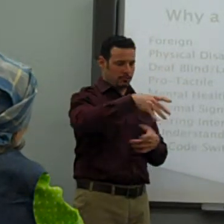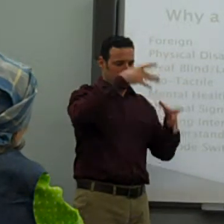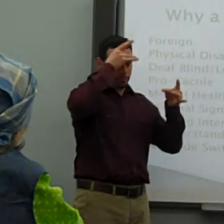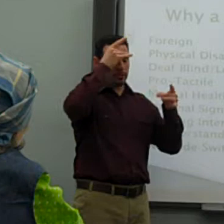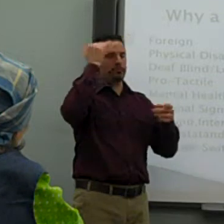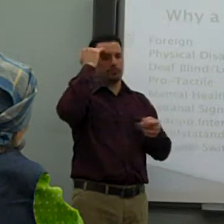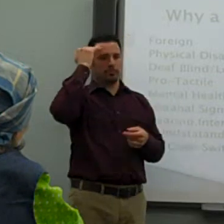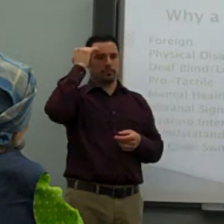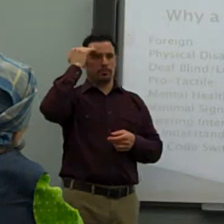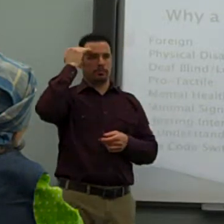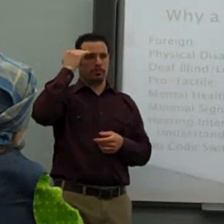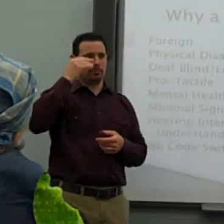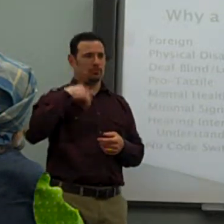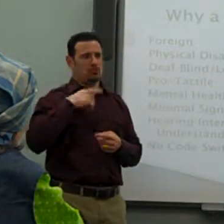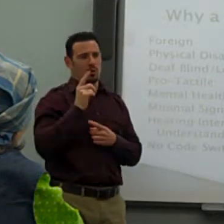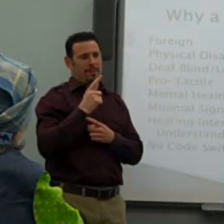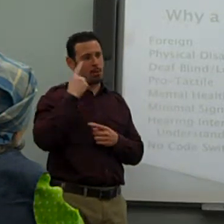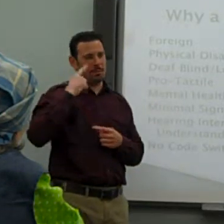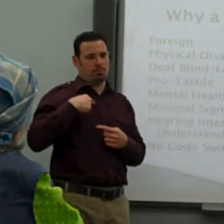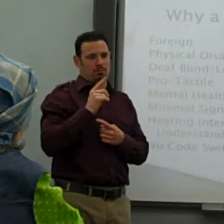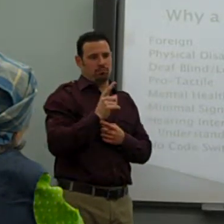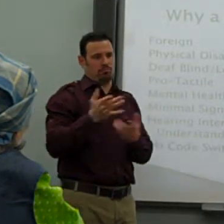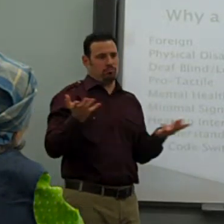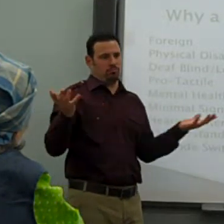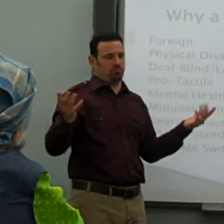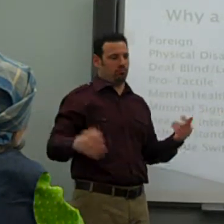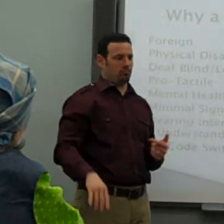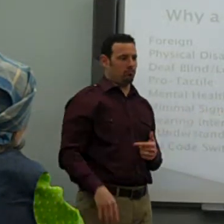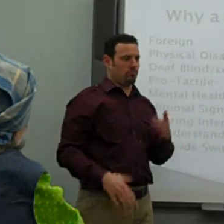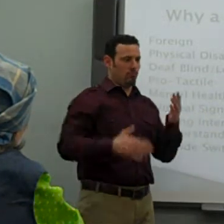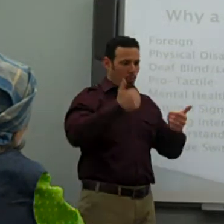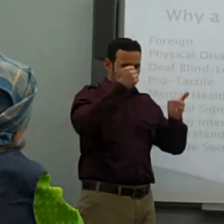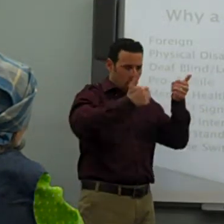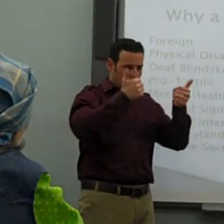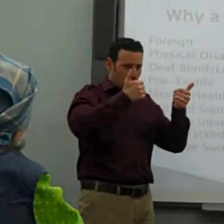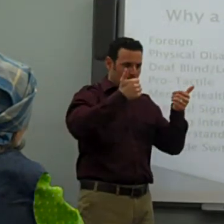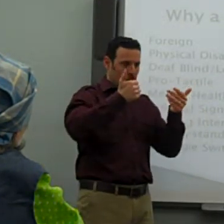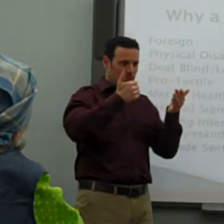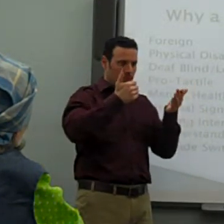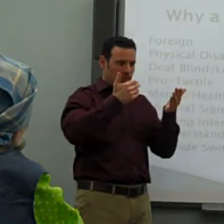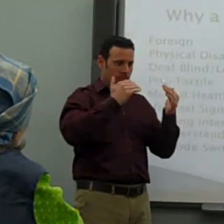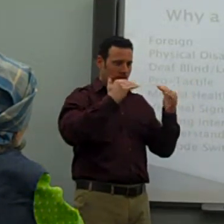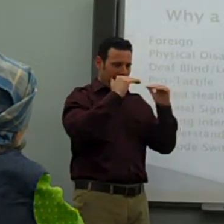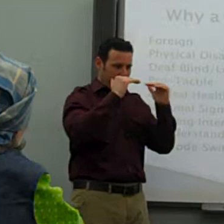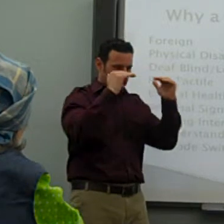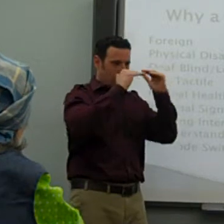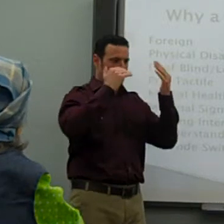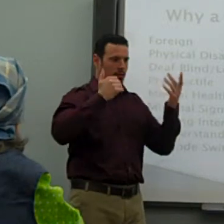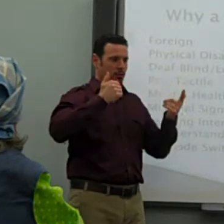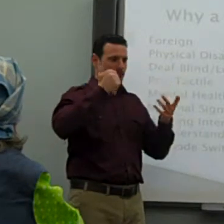Typically 1 minute it's a language screening, and I can usually figure it out within 1 minute. I